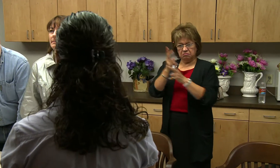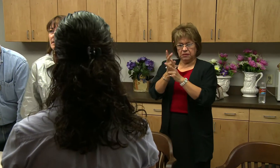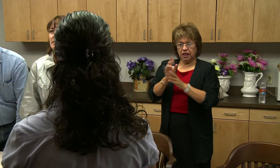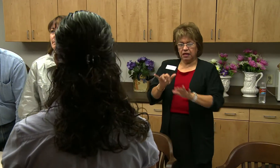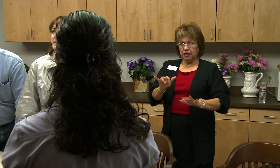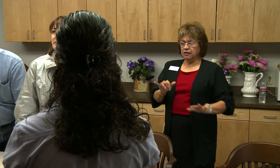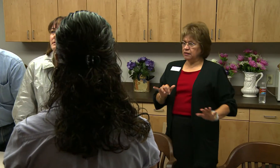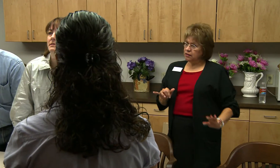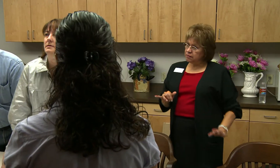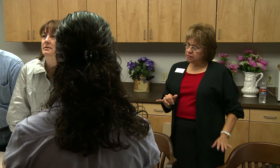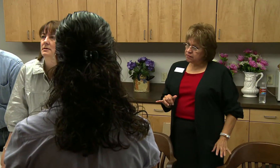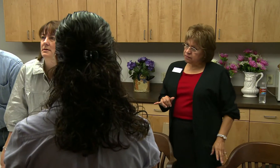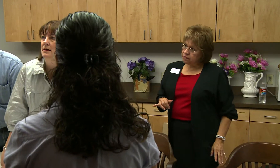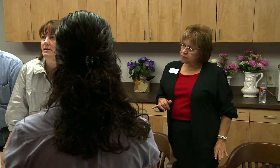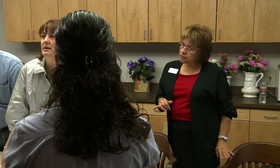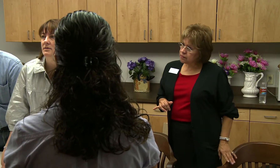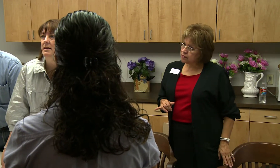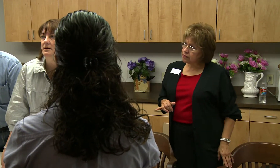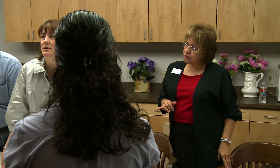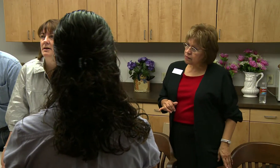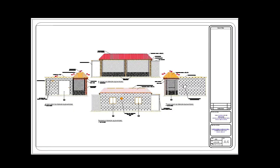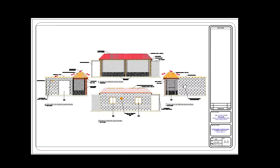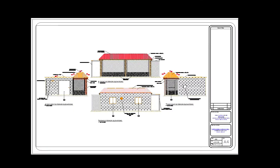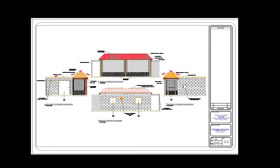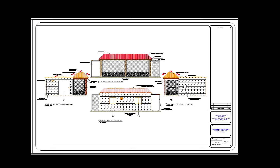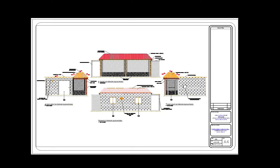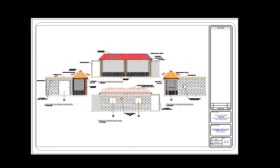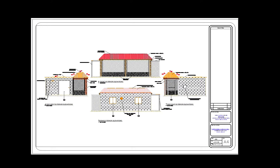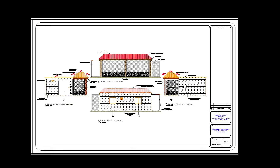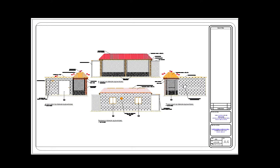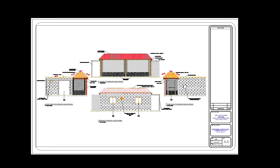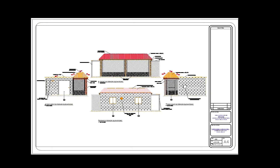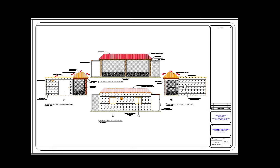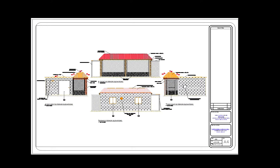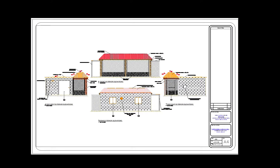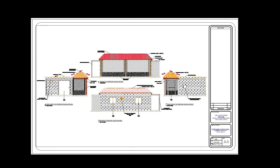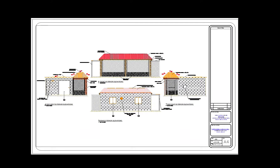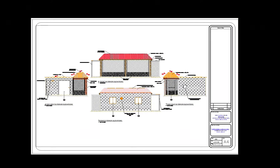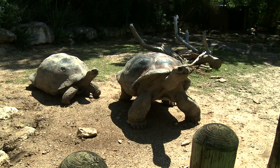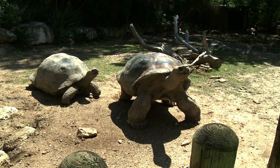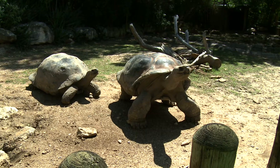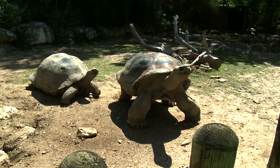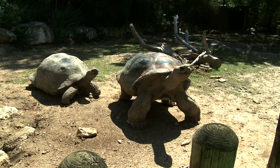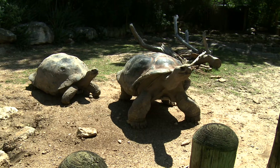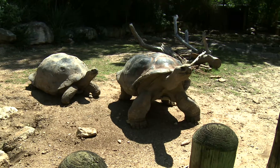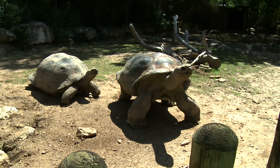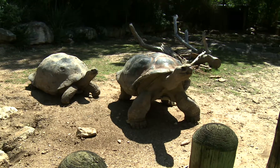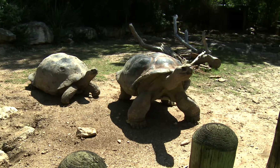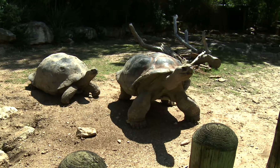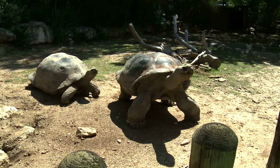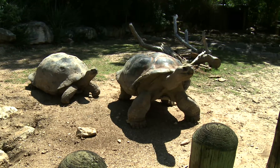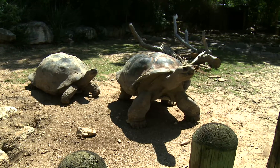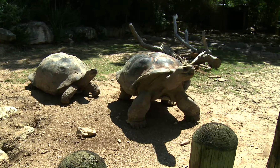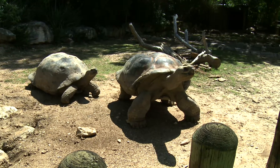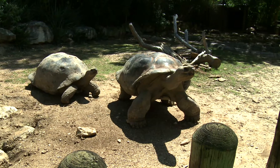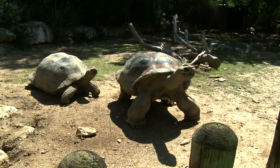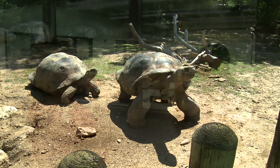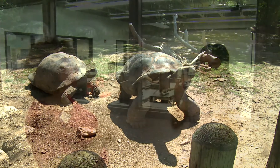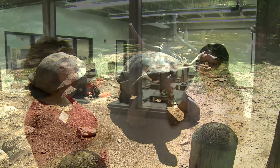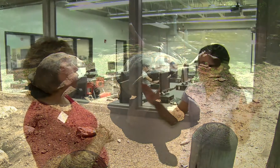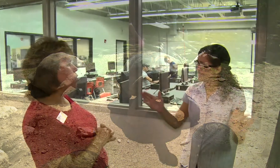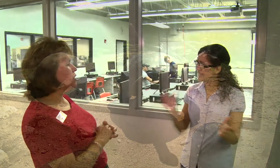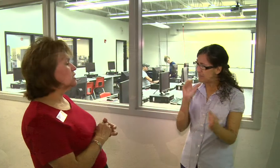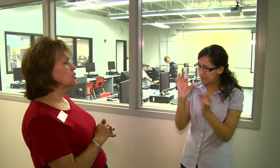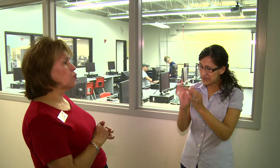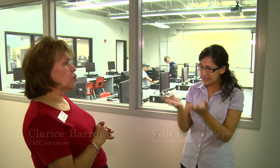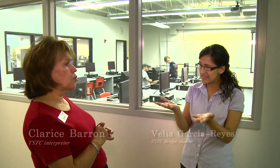with the zoo staff through her interpreter, Clarice Barron. Her designs for the night houses had to meet the unique needs of the animals. Well,